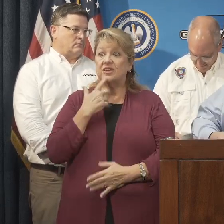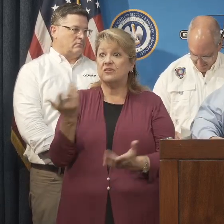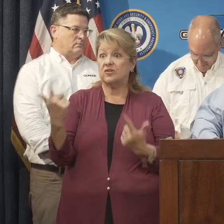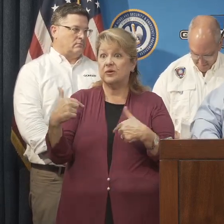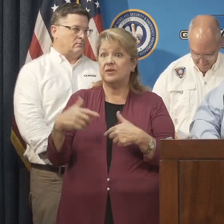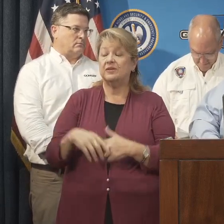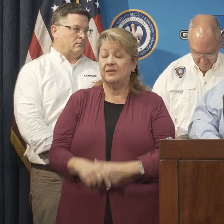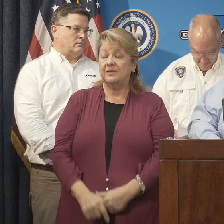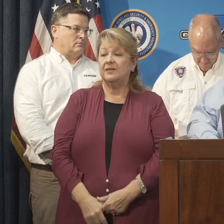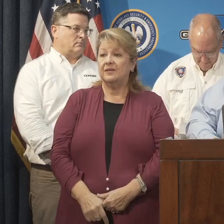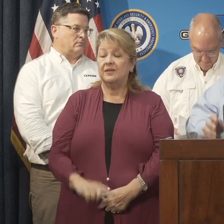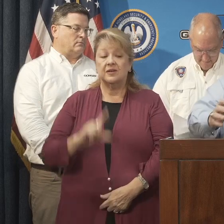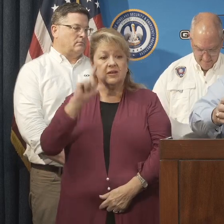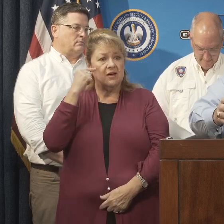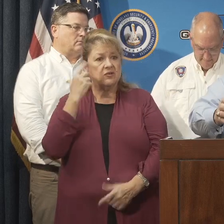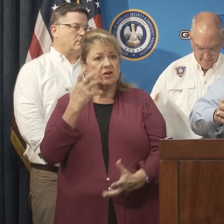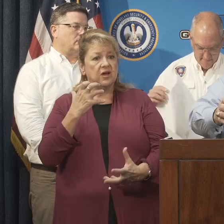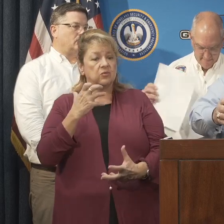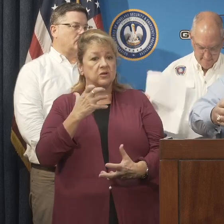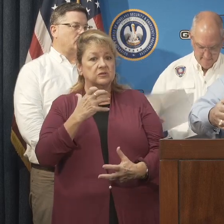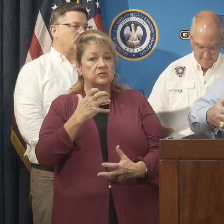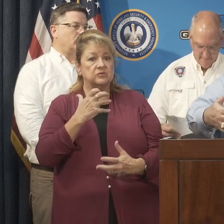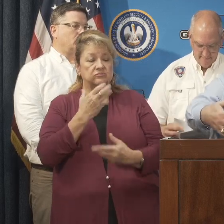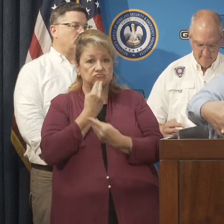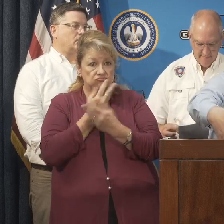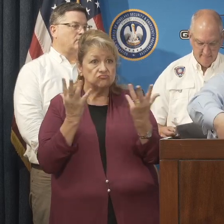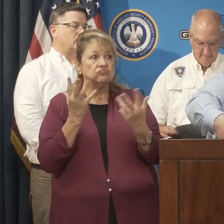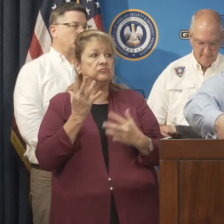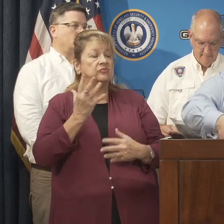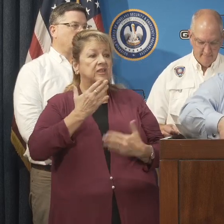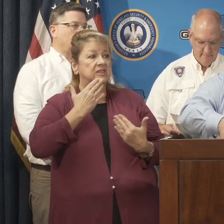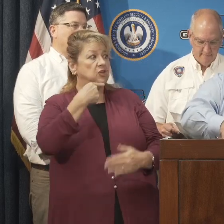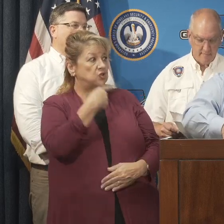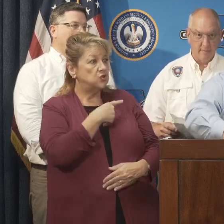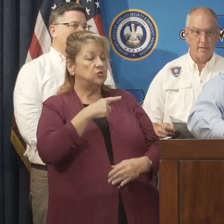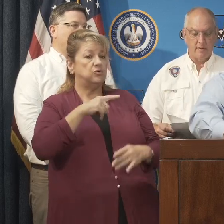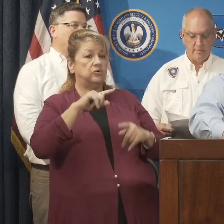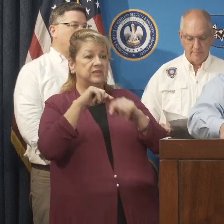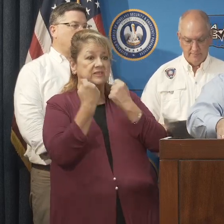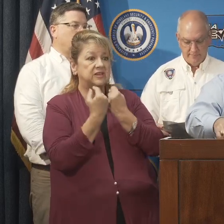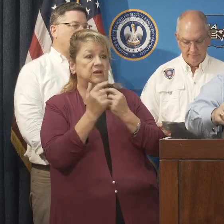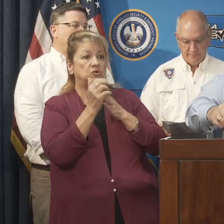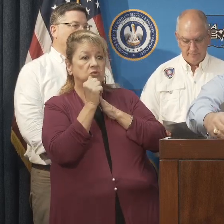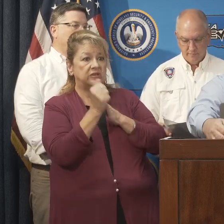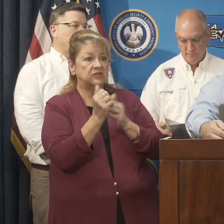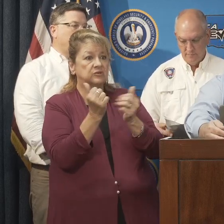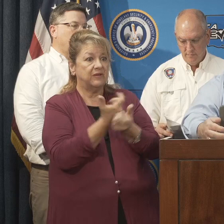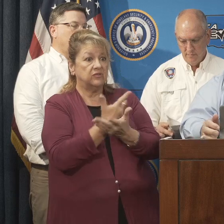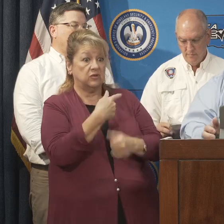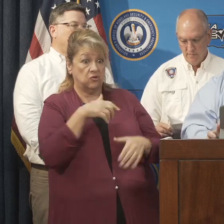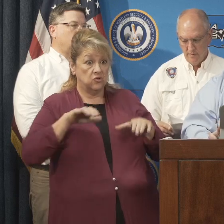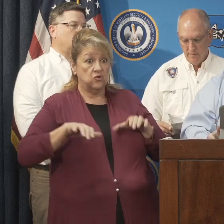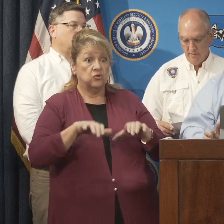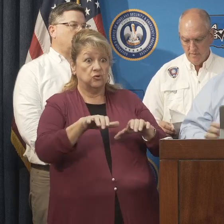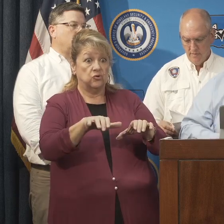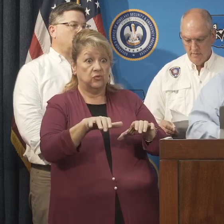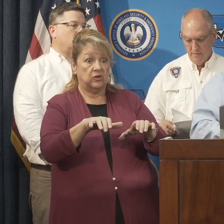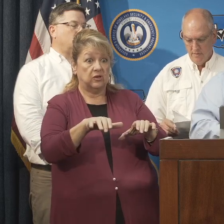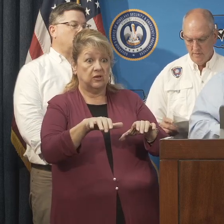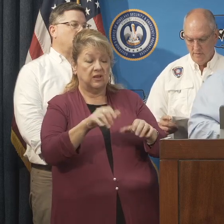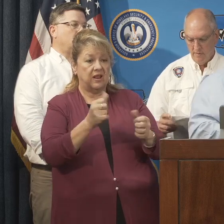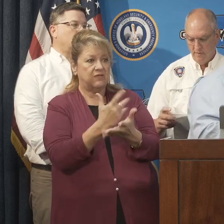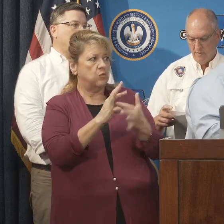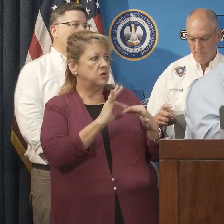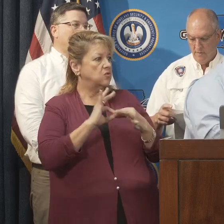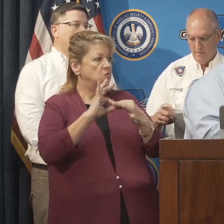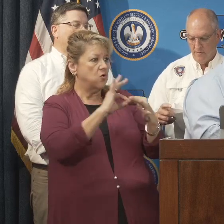here. Governor, I want to publicly thank you, your team, and all of your leadership for everything that you are doing, as well as everyone